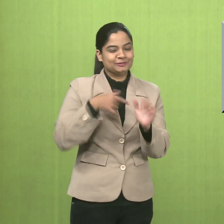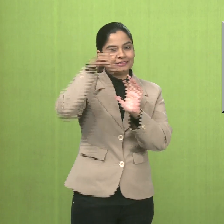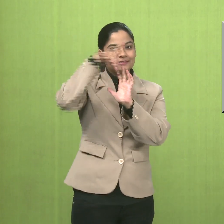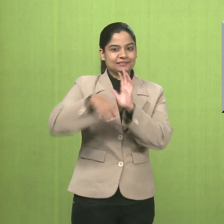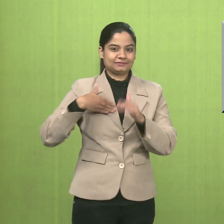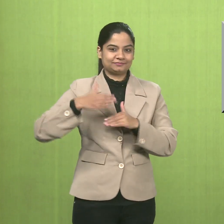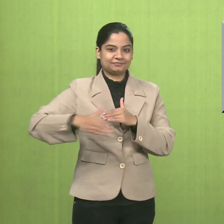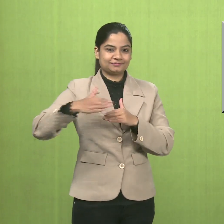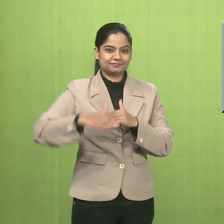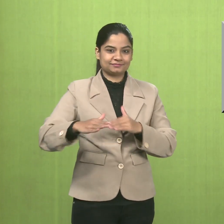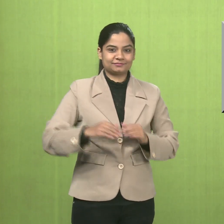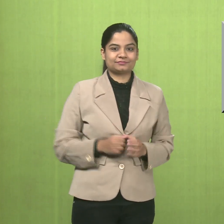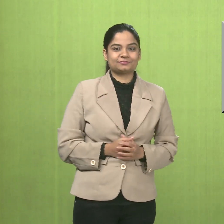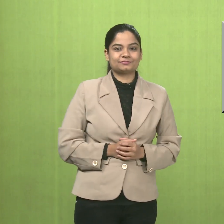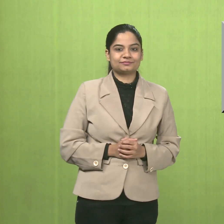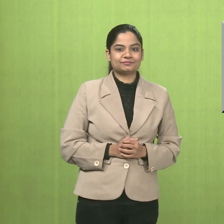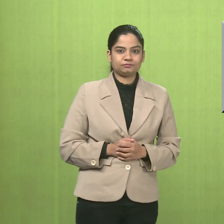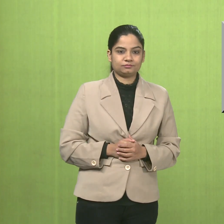all this. Why? Because they're not aware.